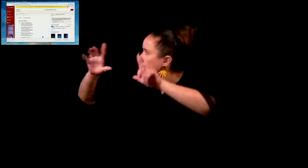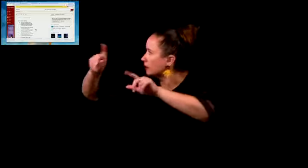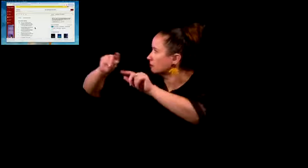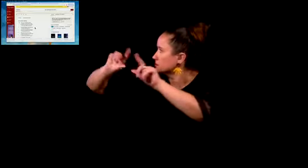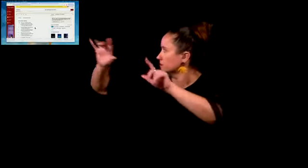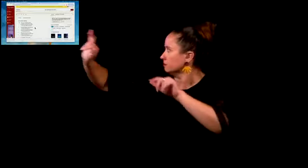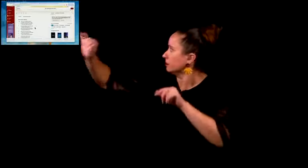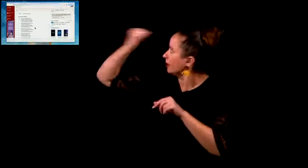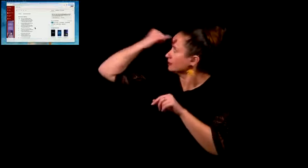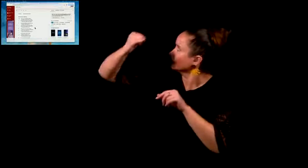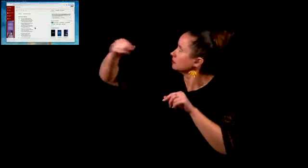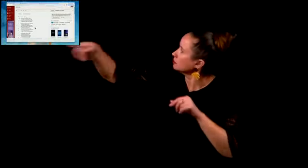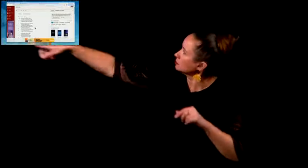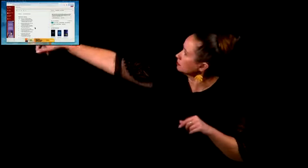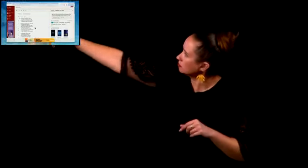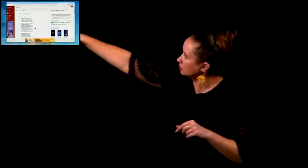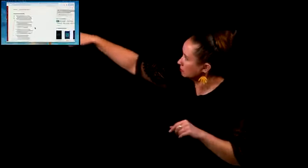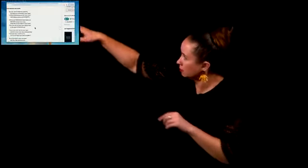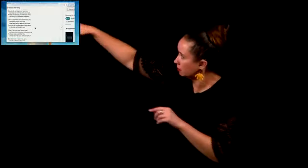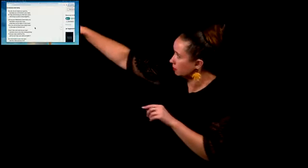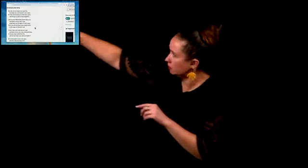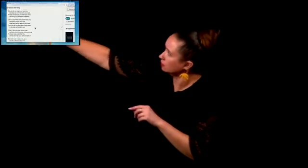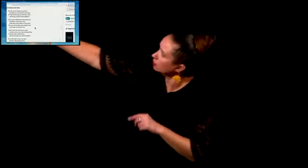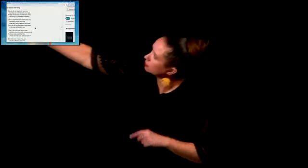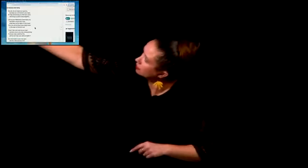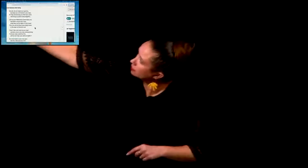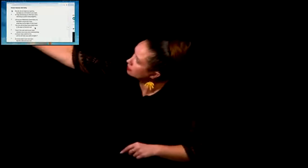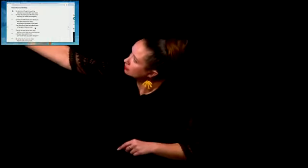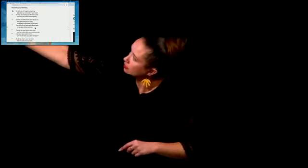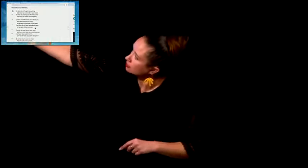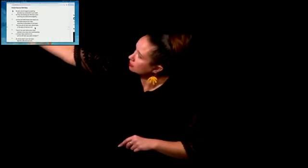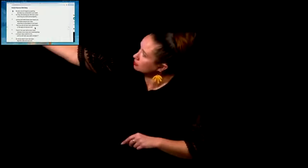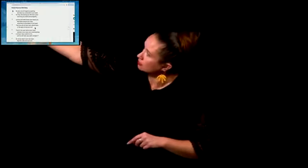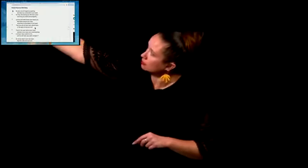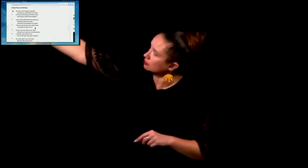All right, I know you can't really see it. It might be very small. Oh, we're zooming in.